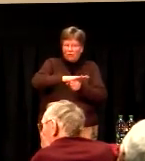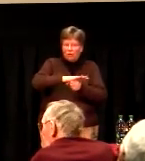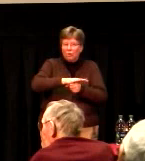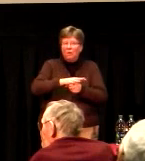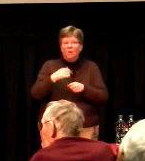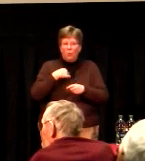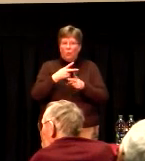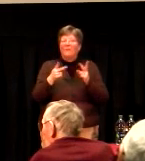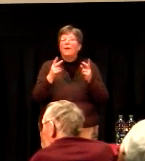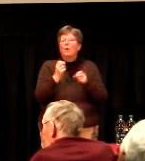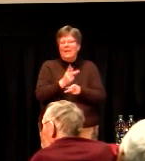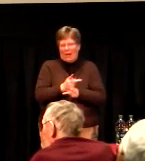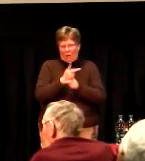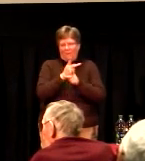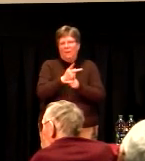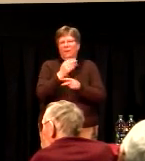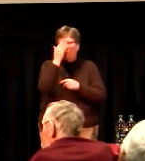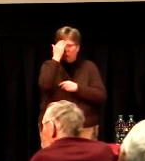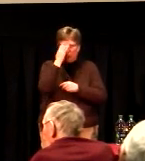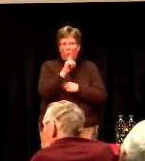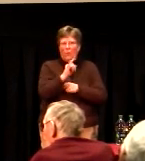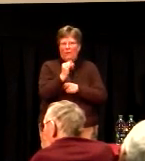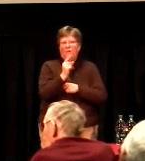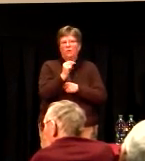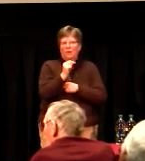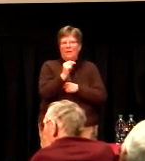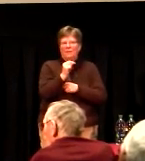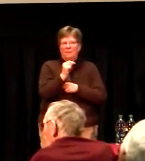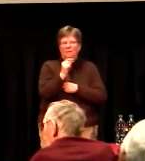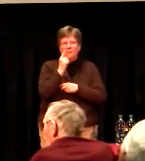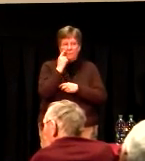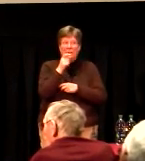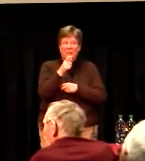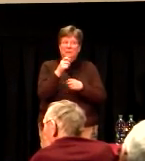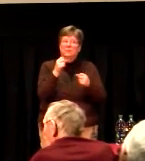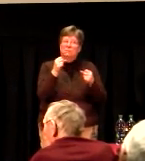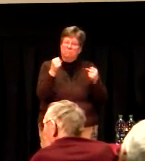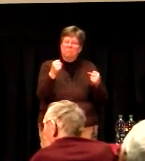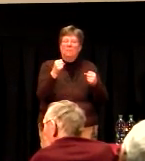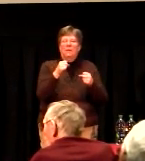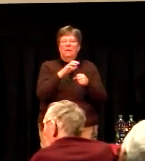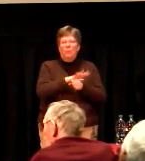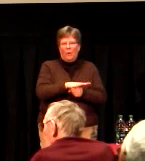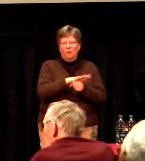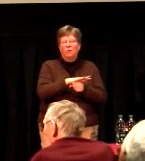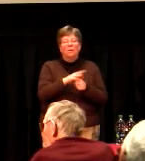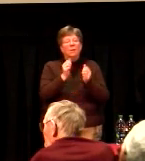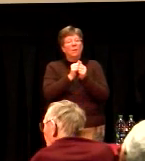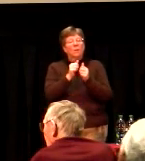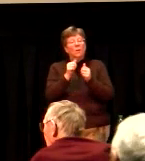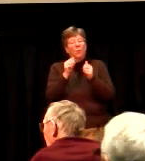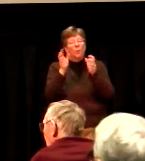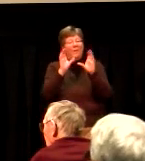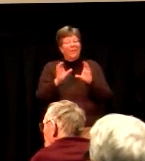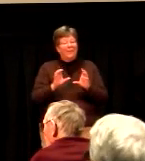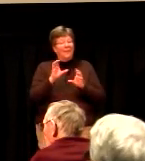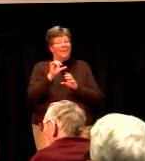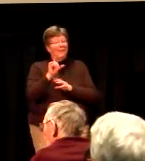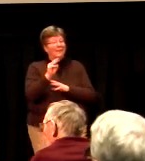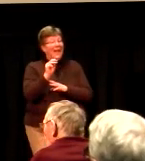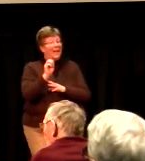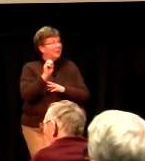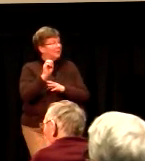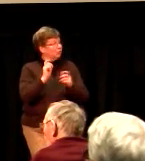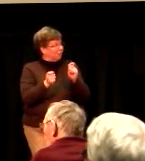are very careful to know where that jet is because it's also on the pressure. And with climate change, we do